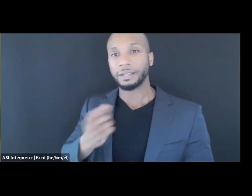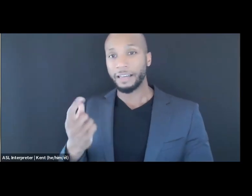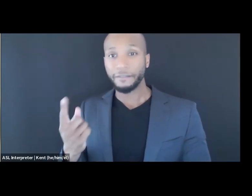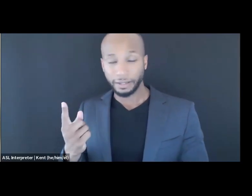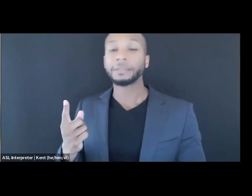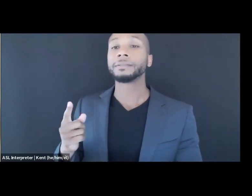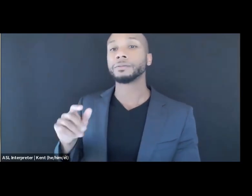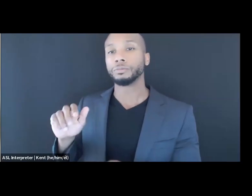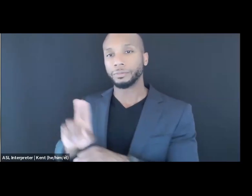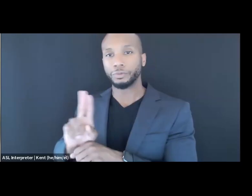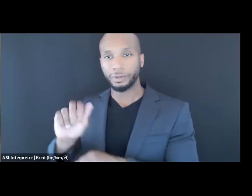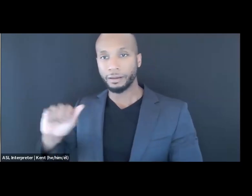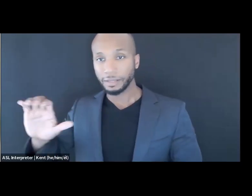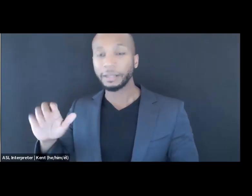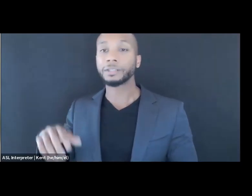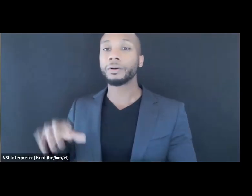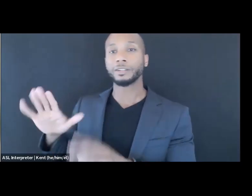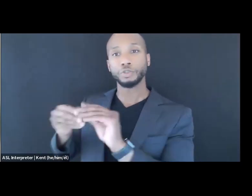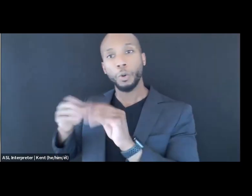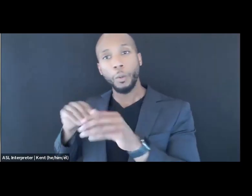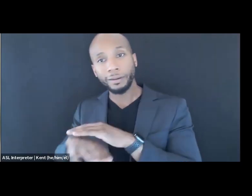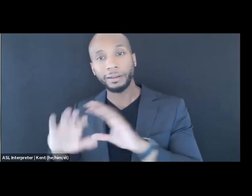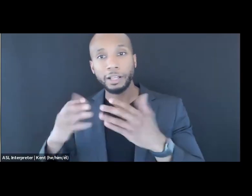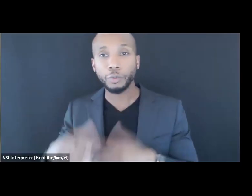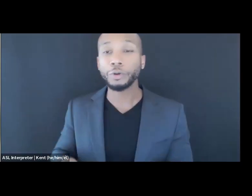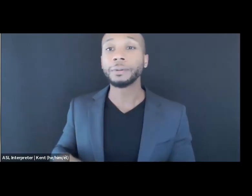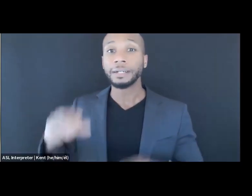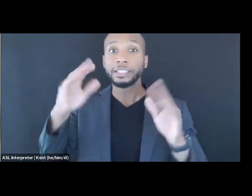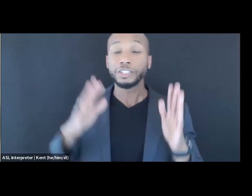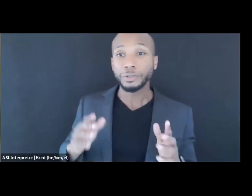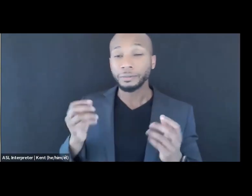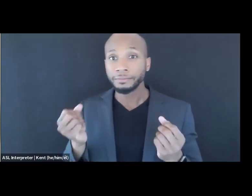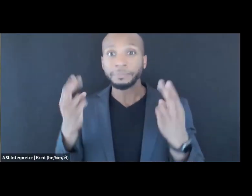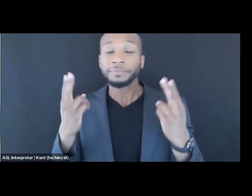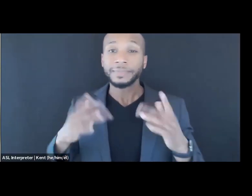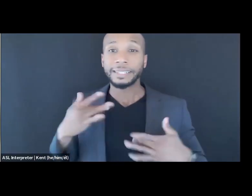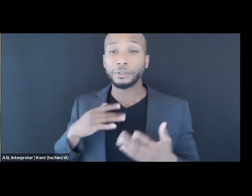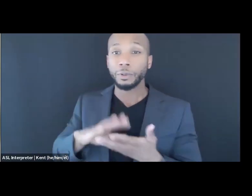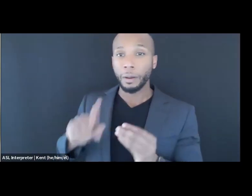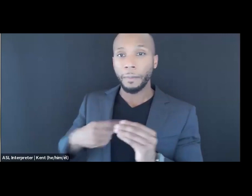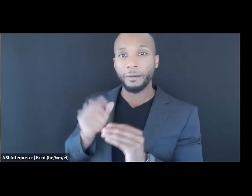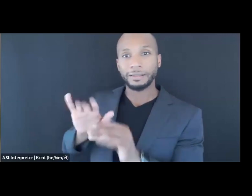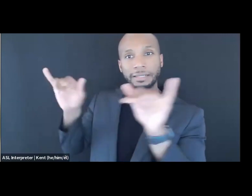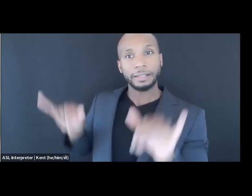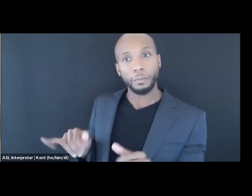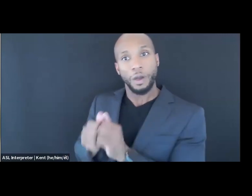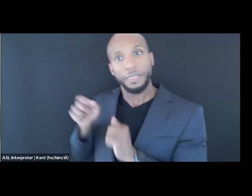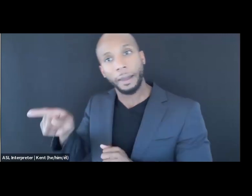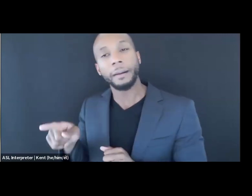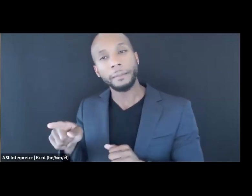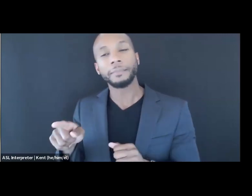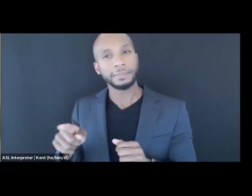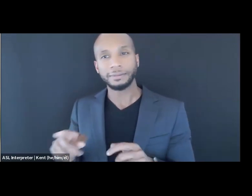into classrooms with teachers who were excited to learn about his system with them, and how backwards that was just